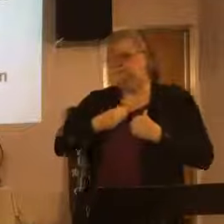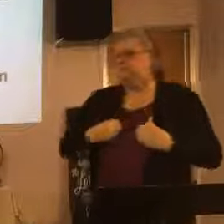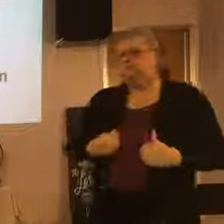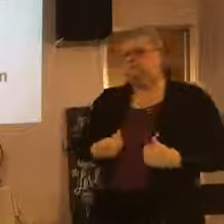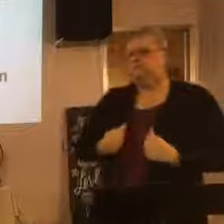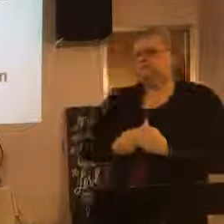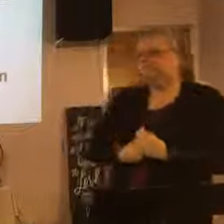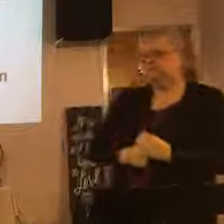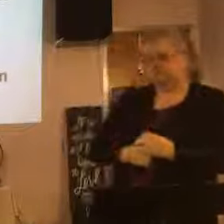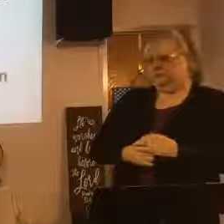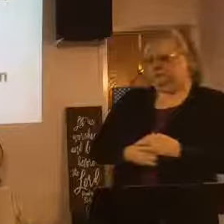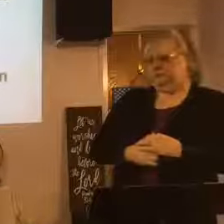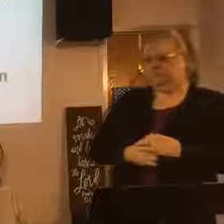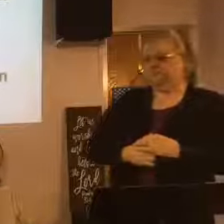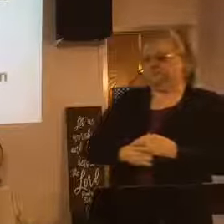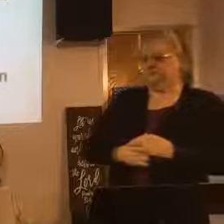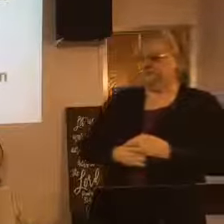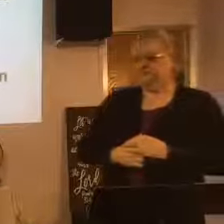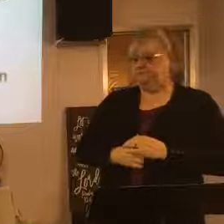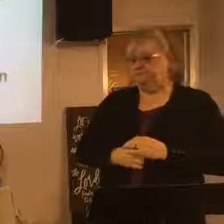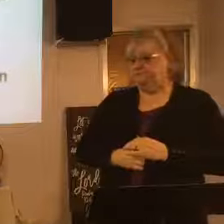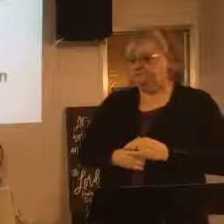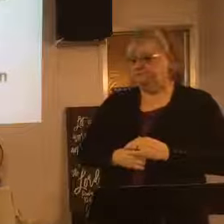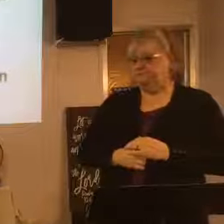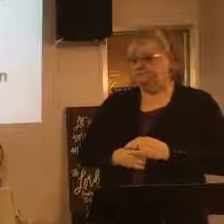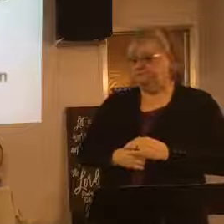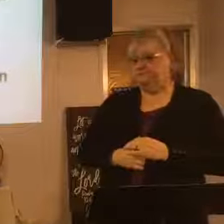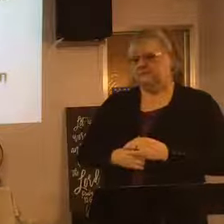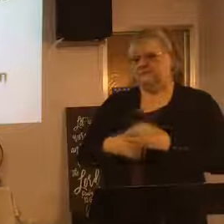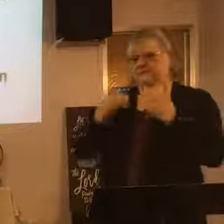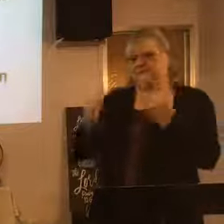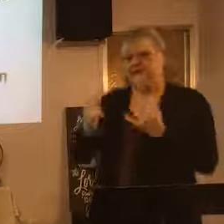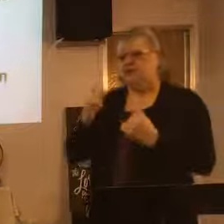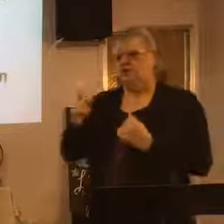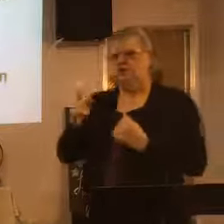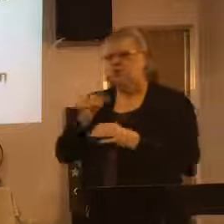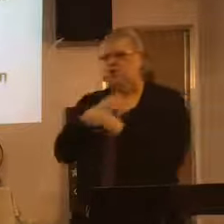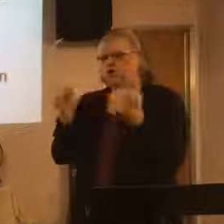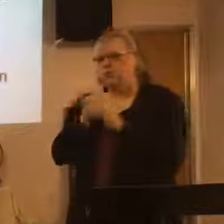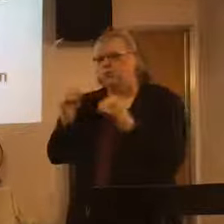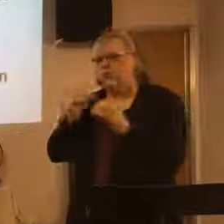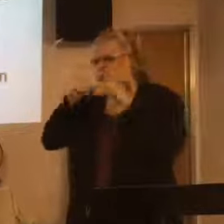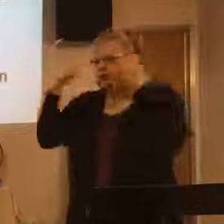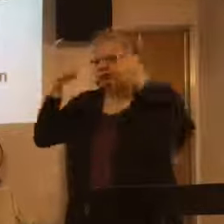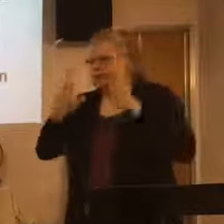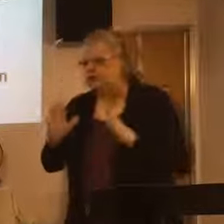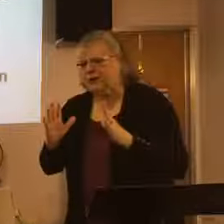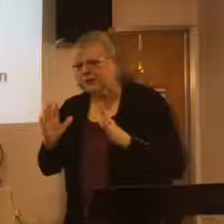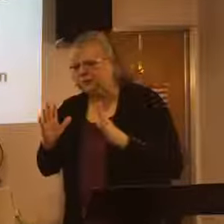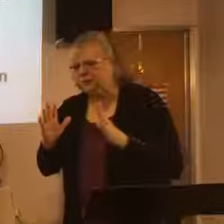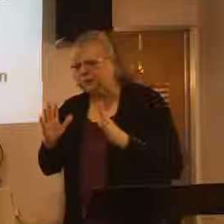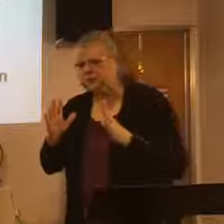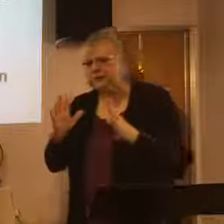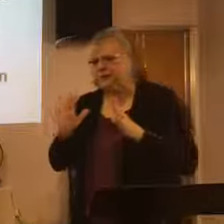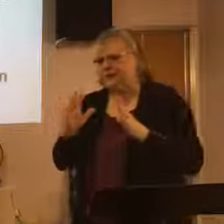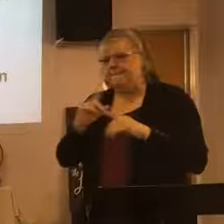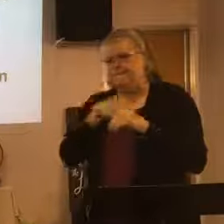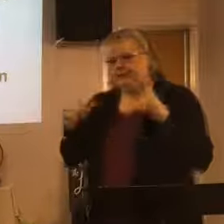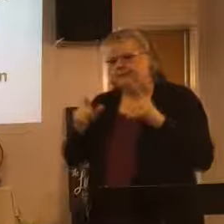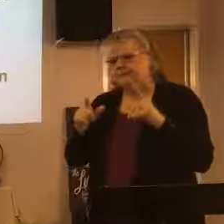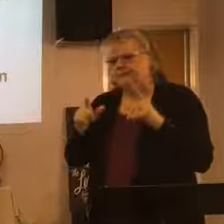word. He said, "Now you are no longer foreigners and strangers, but fellow